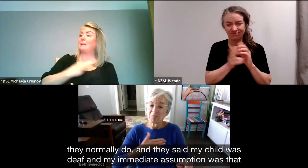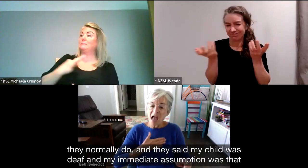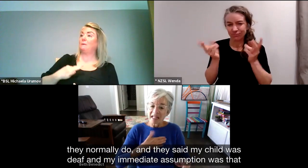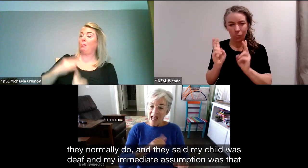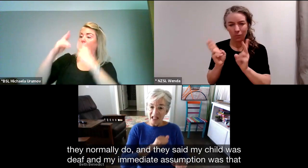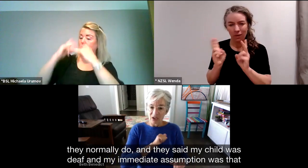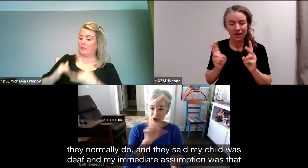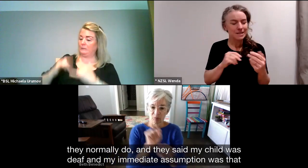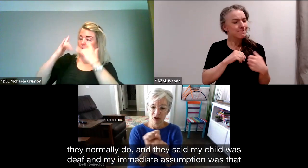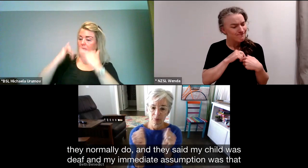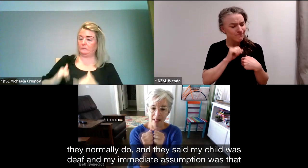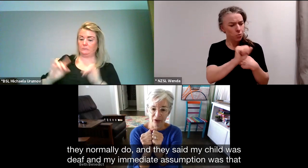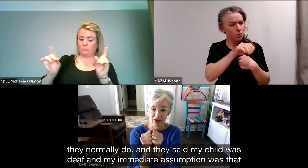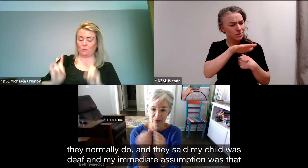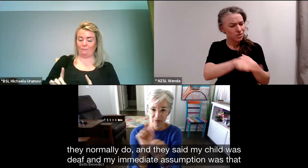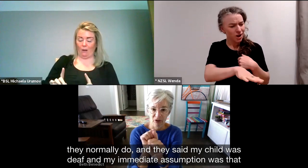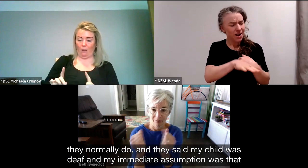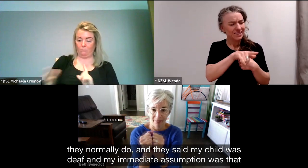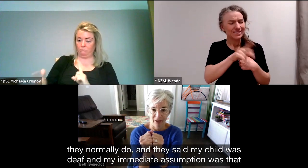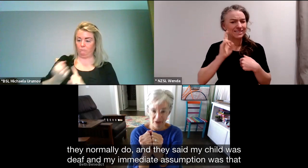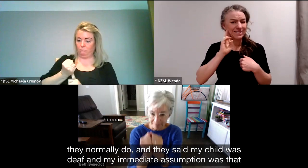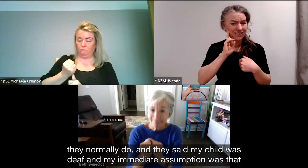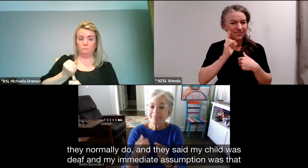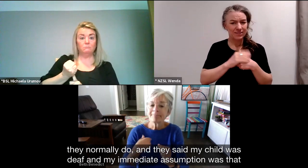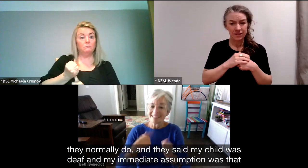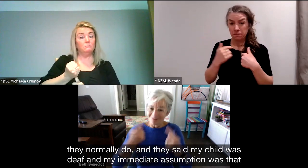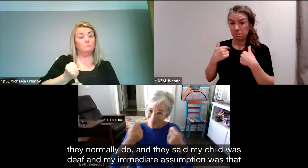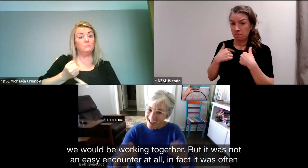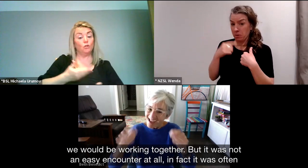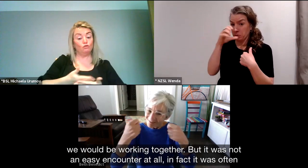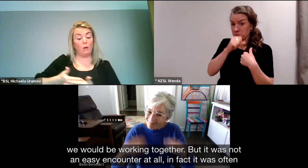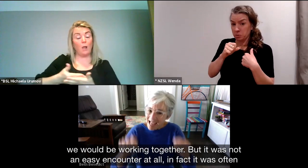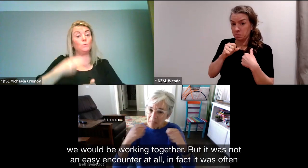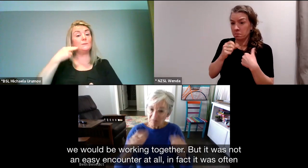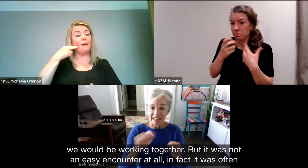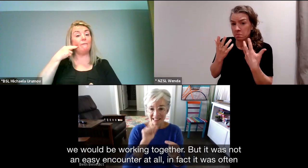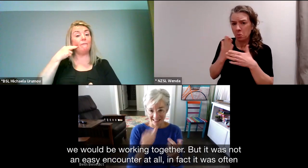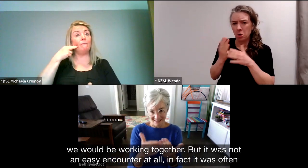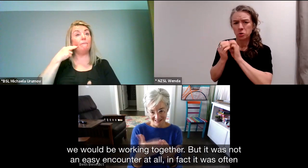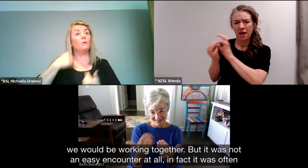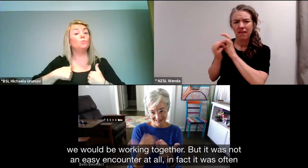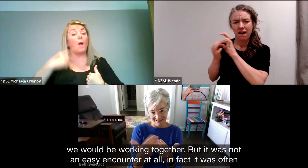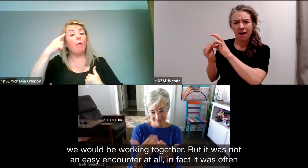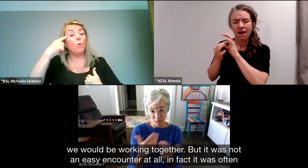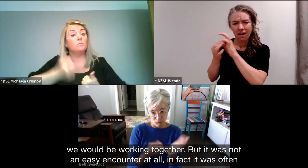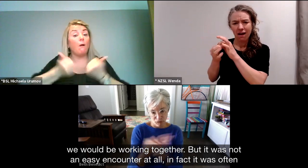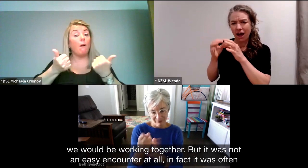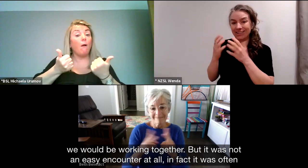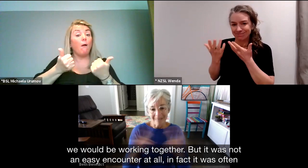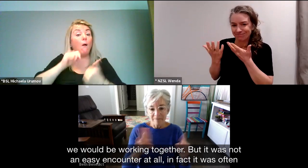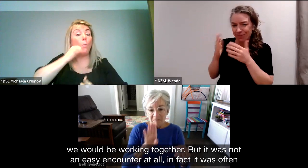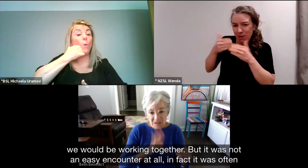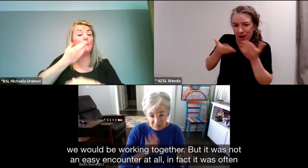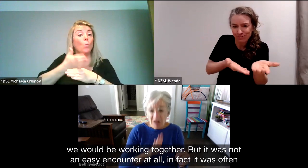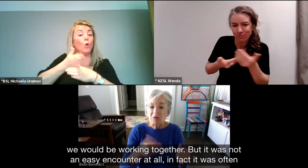And they said that my child was deaf. And my immediate assumption was that we would be working together. But it was